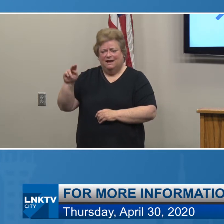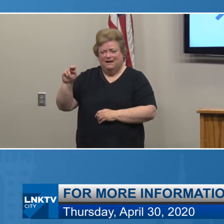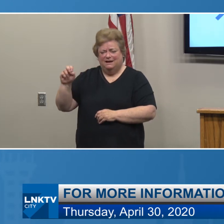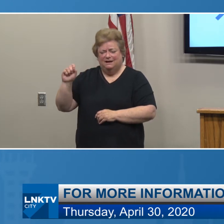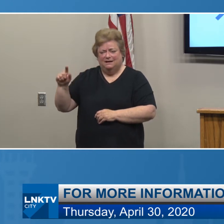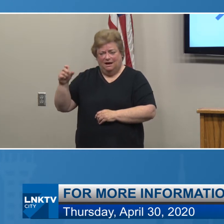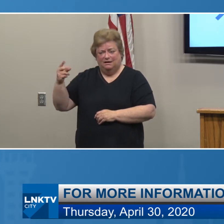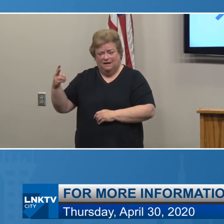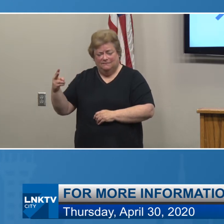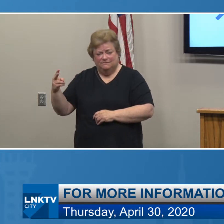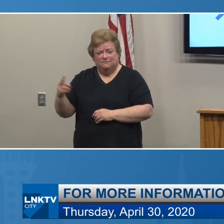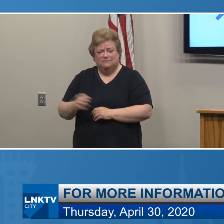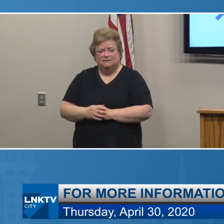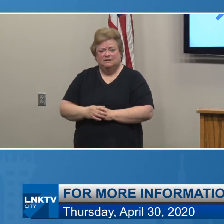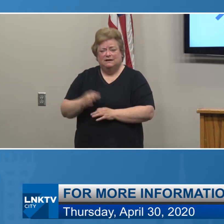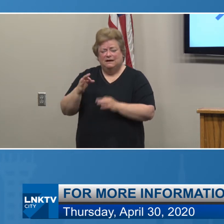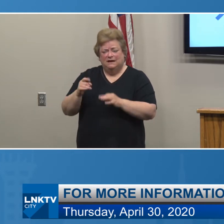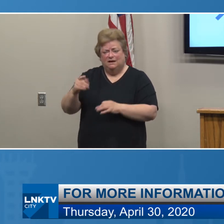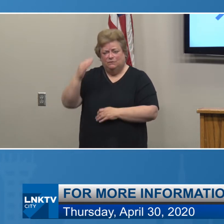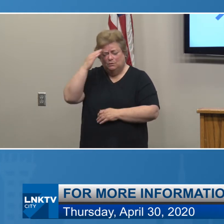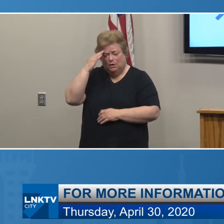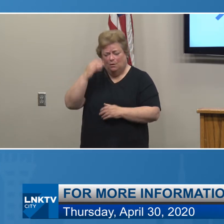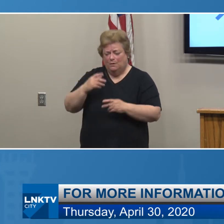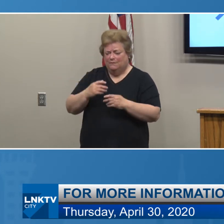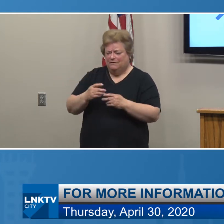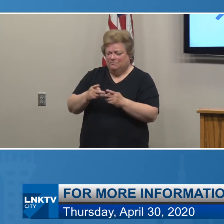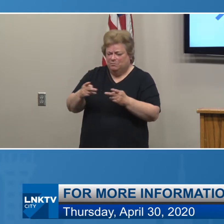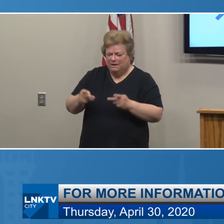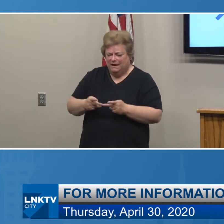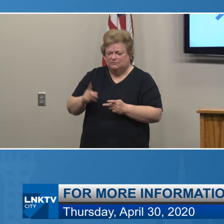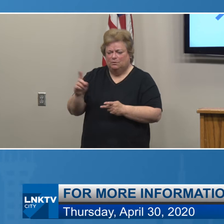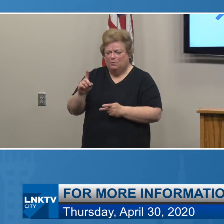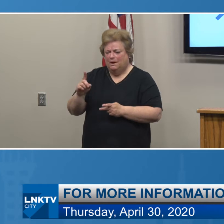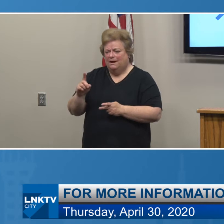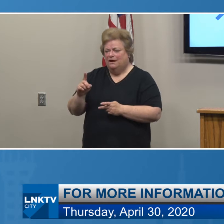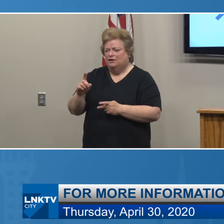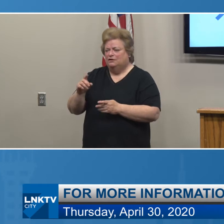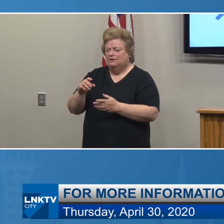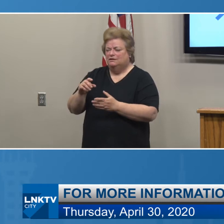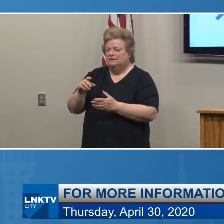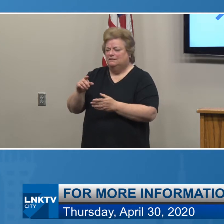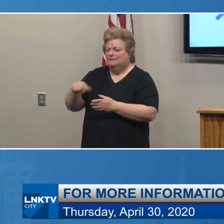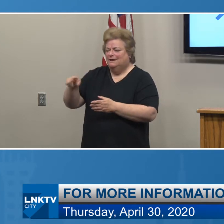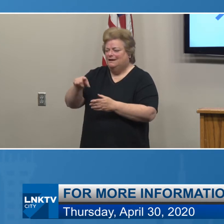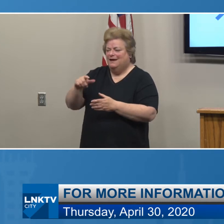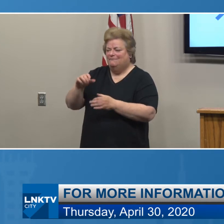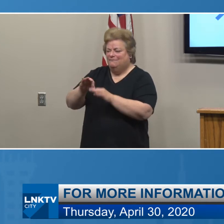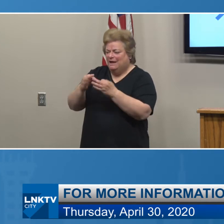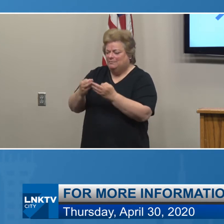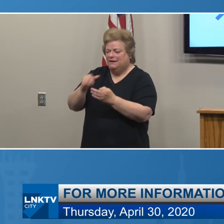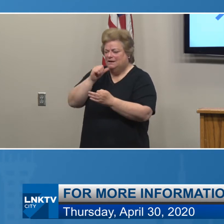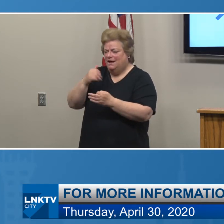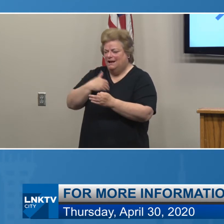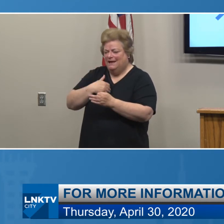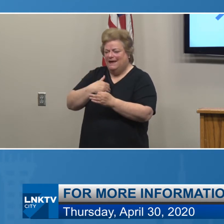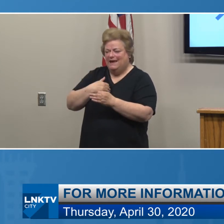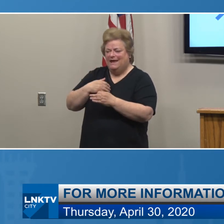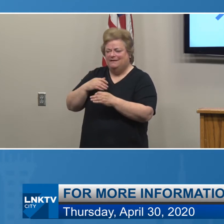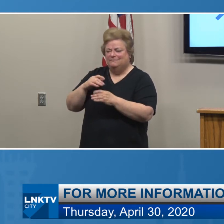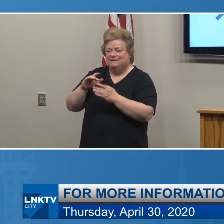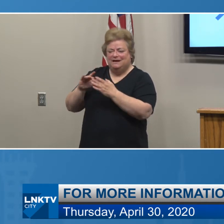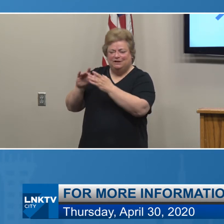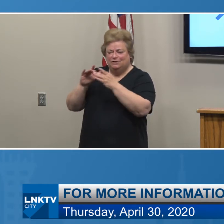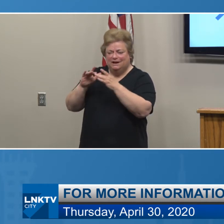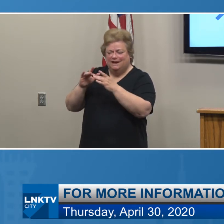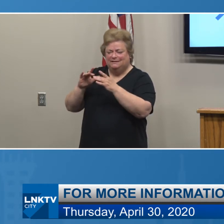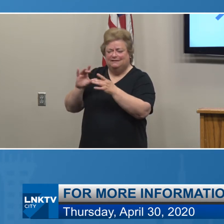mayor@lincoln.ne.gov. If you know of an address where a student lives that lacks internet connectivity. There are a couple of